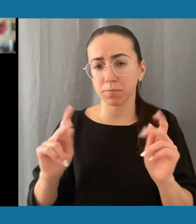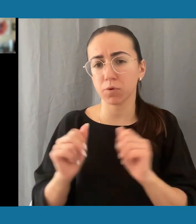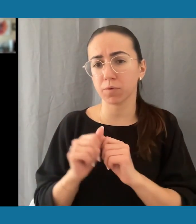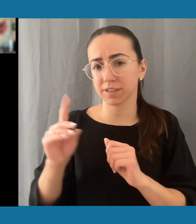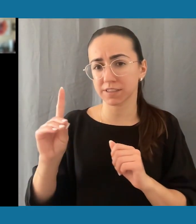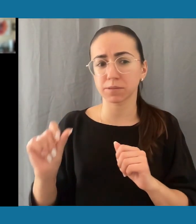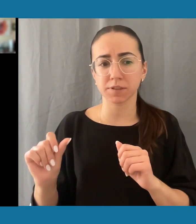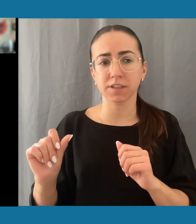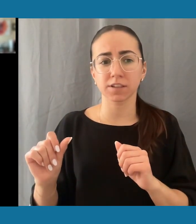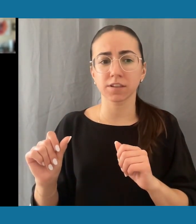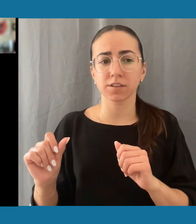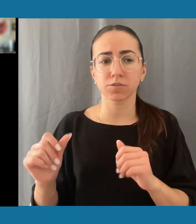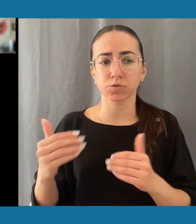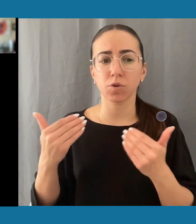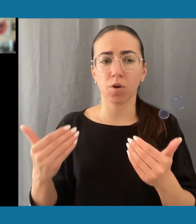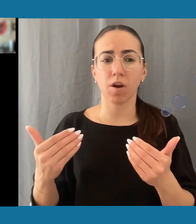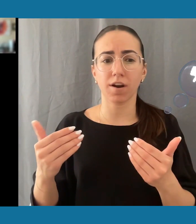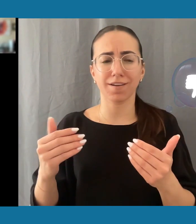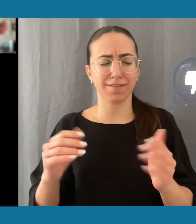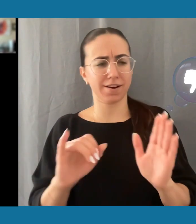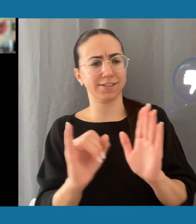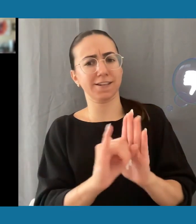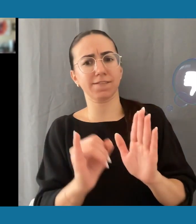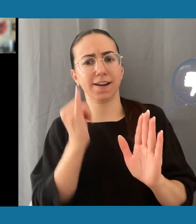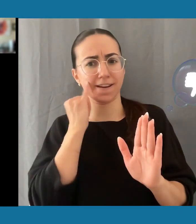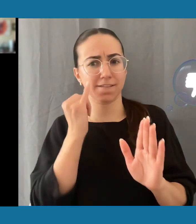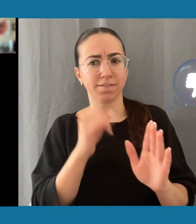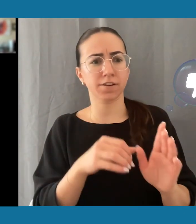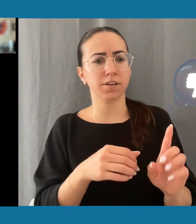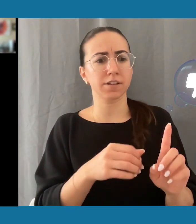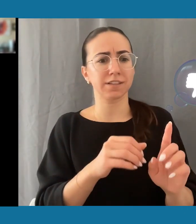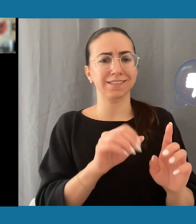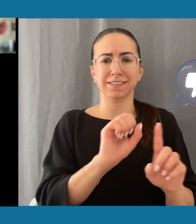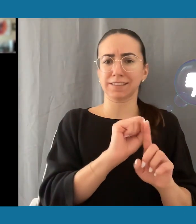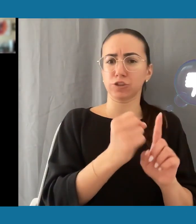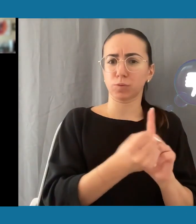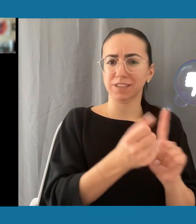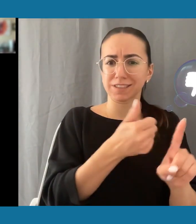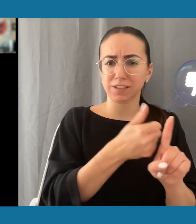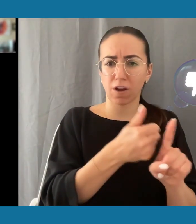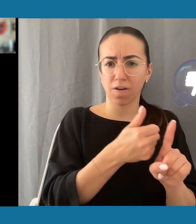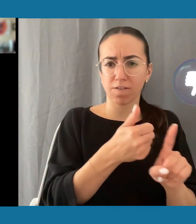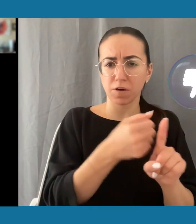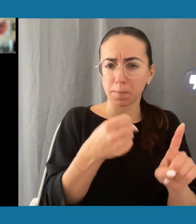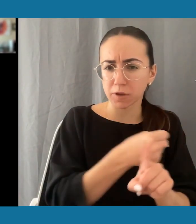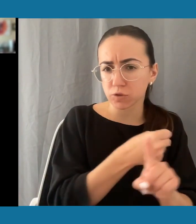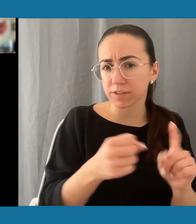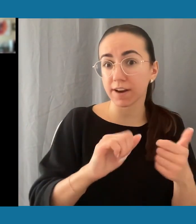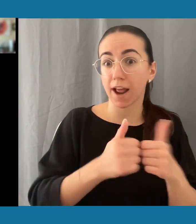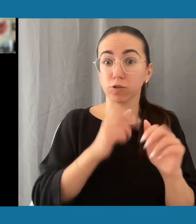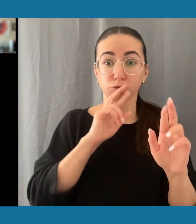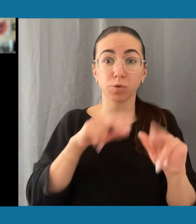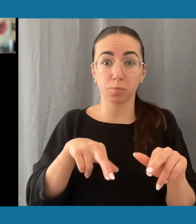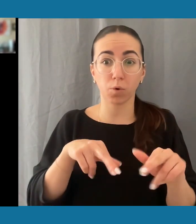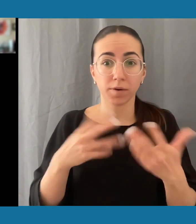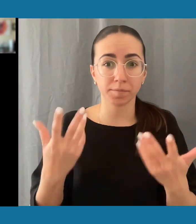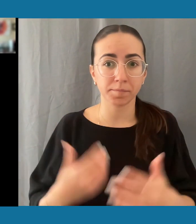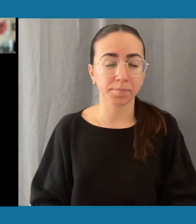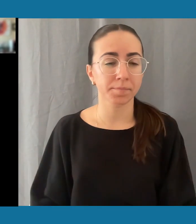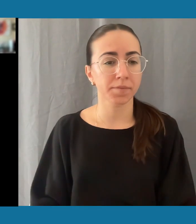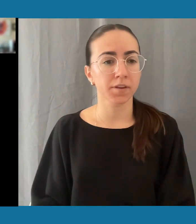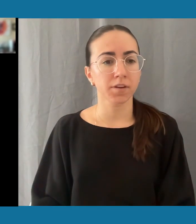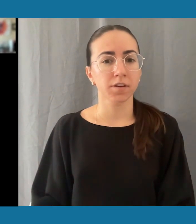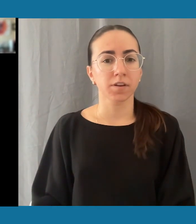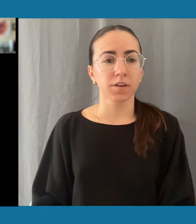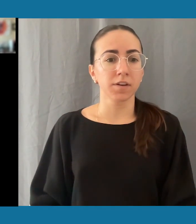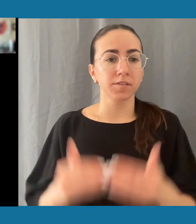identify abusive situations and know how to report those instances. Next slide.